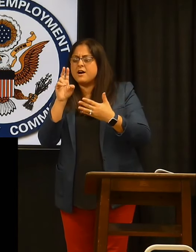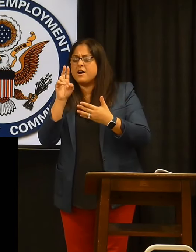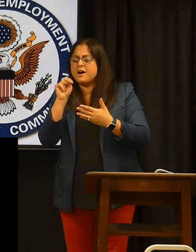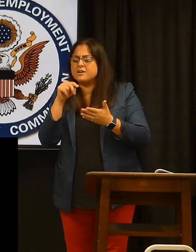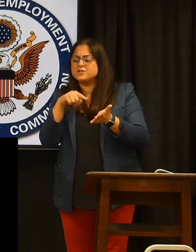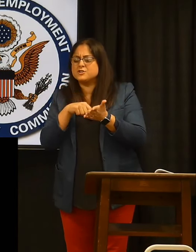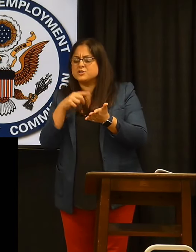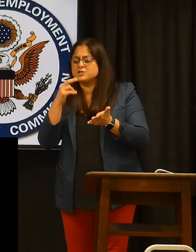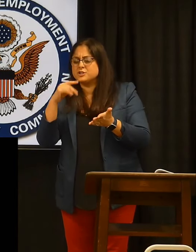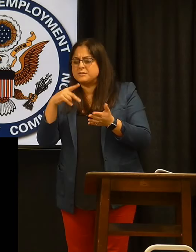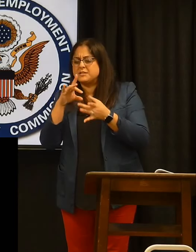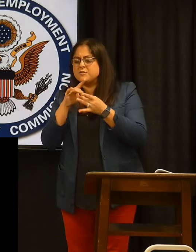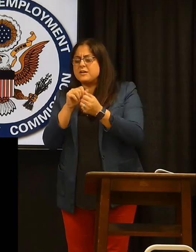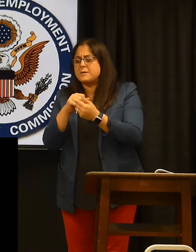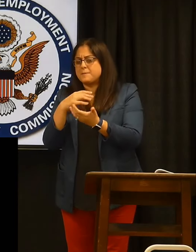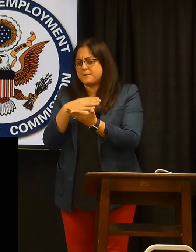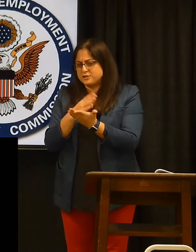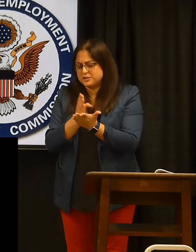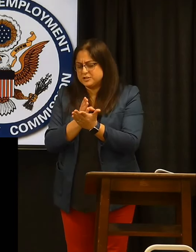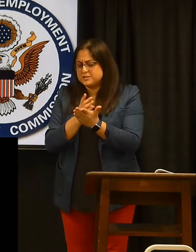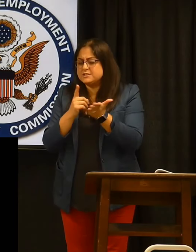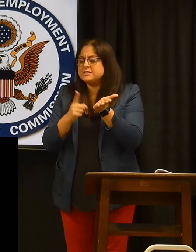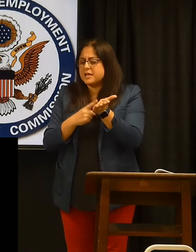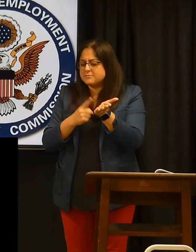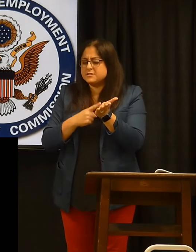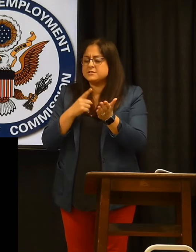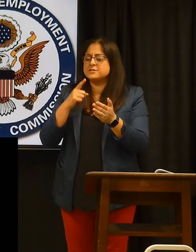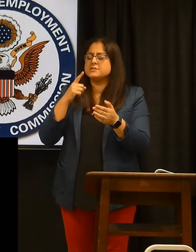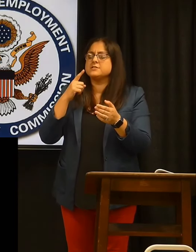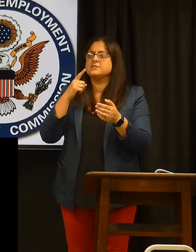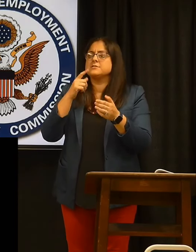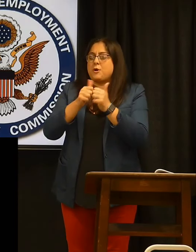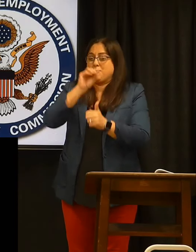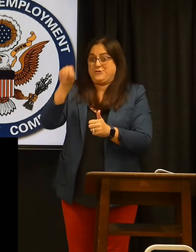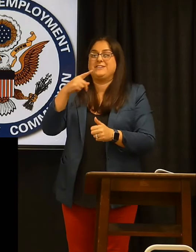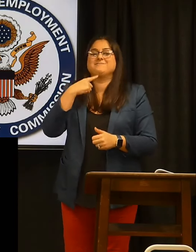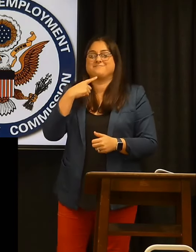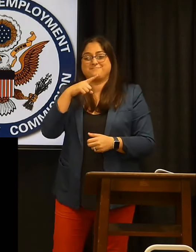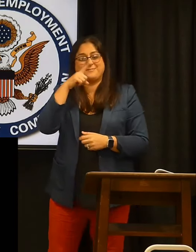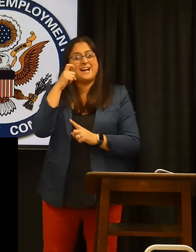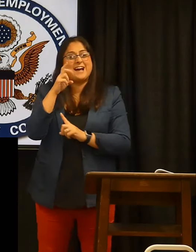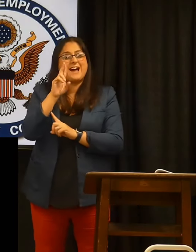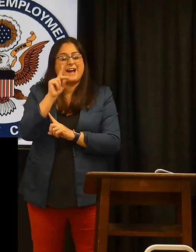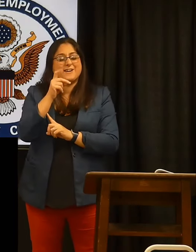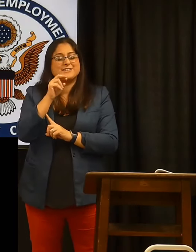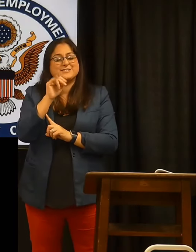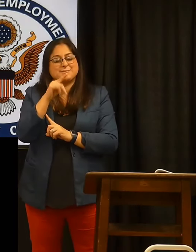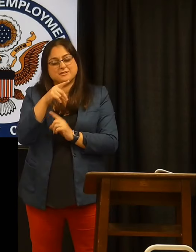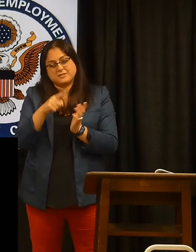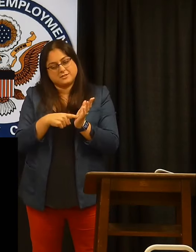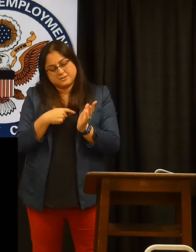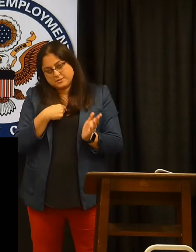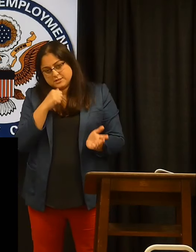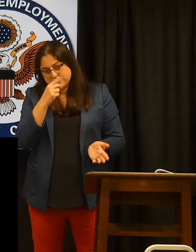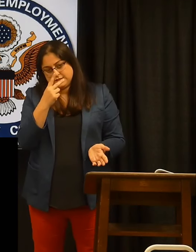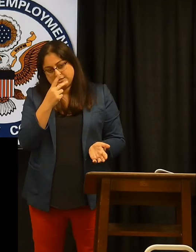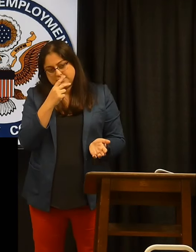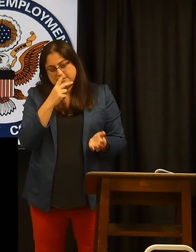explain that they don't have the budget to provide an interpreter, and they can prove that